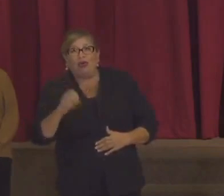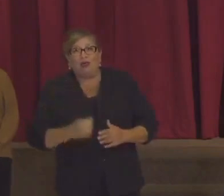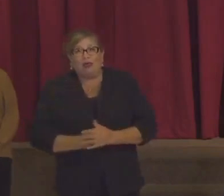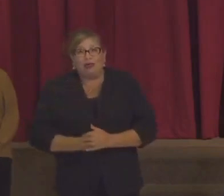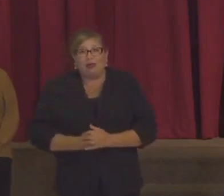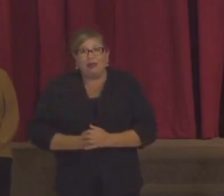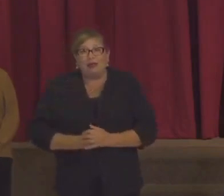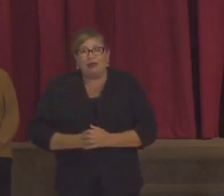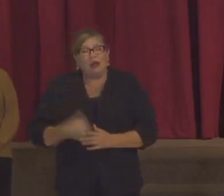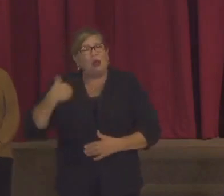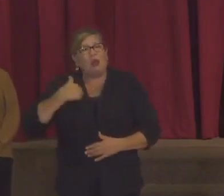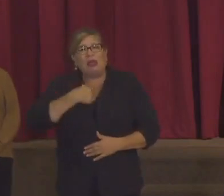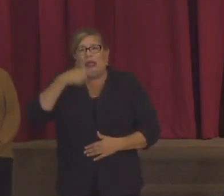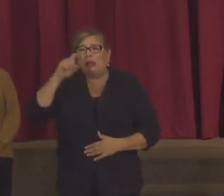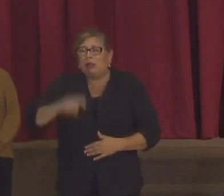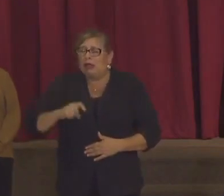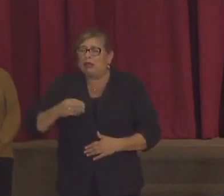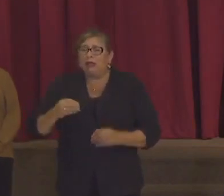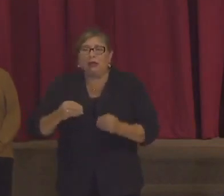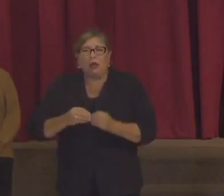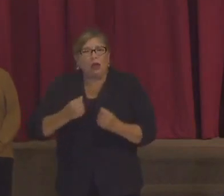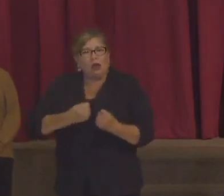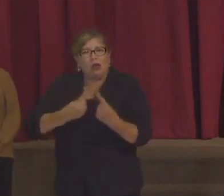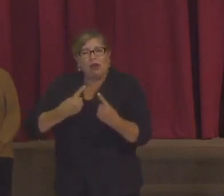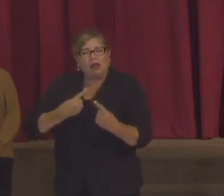Time for more empathy, more care,